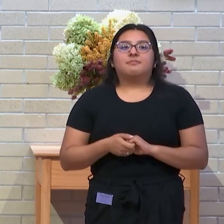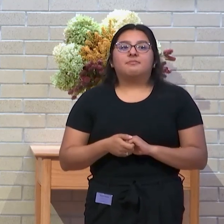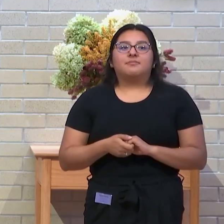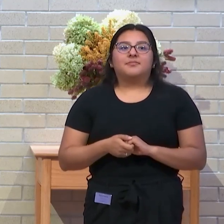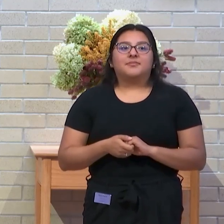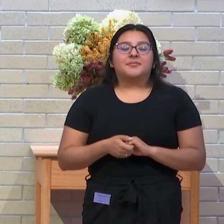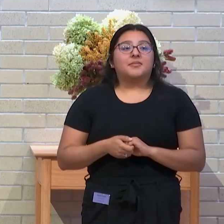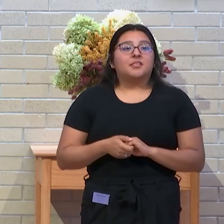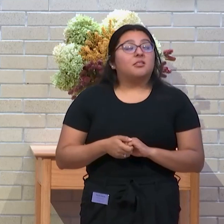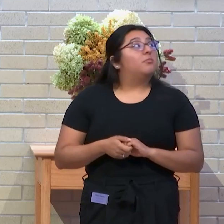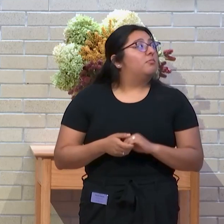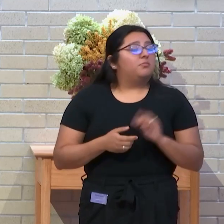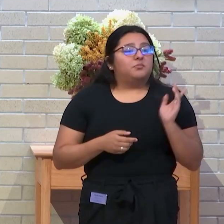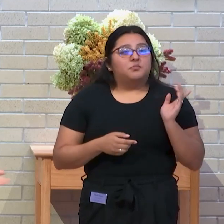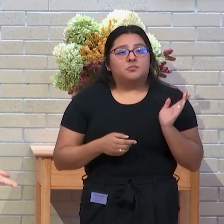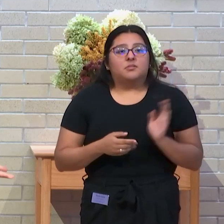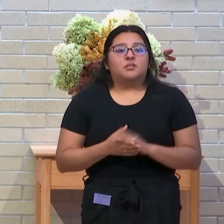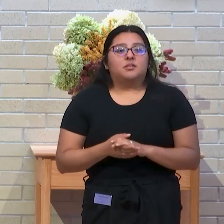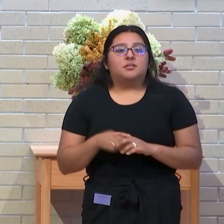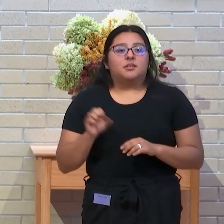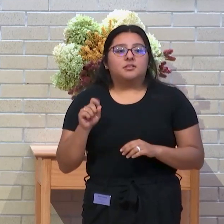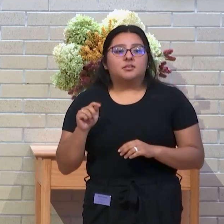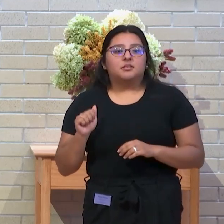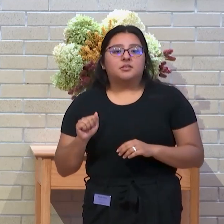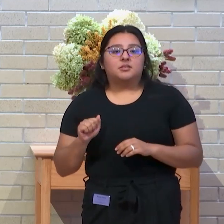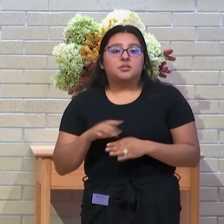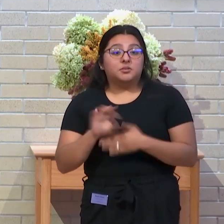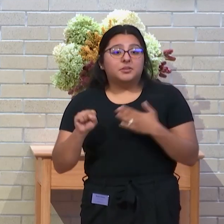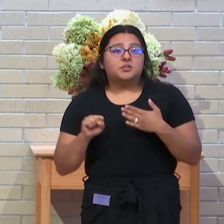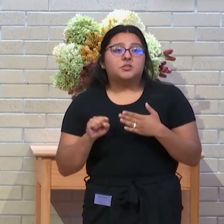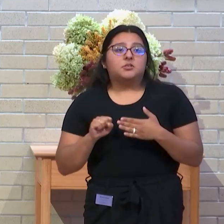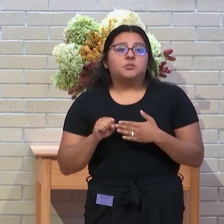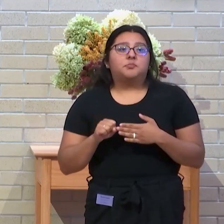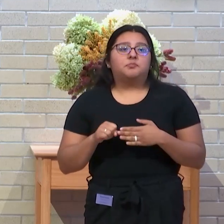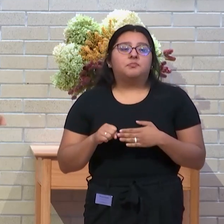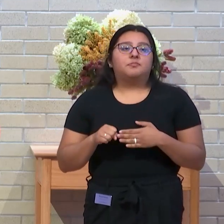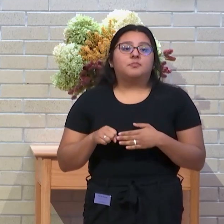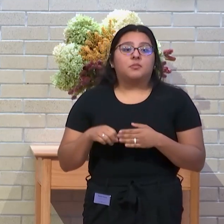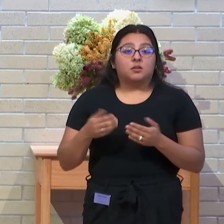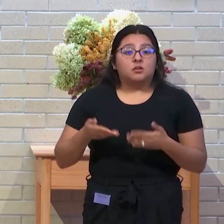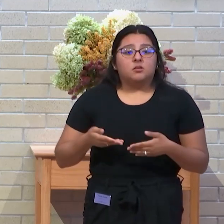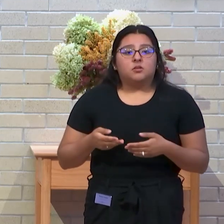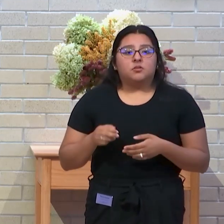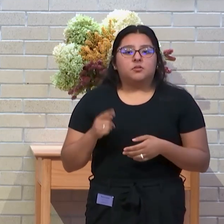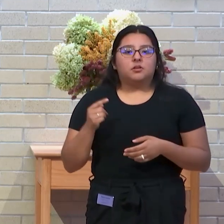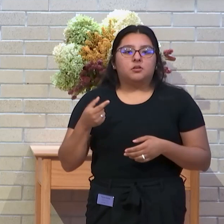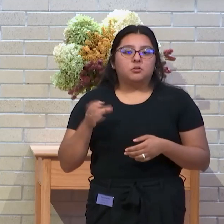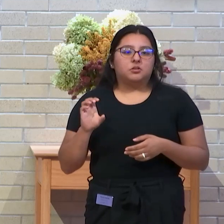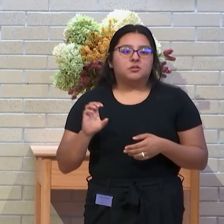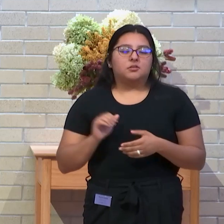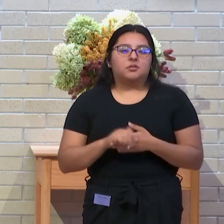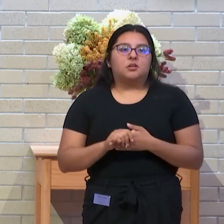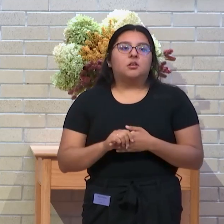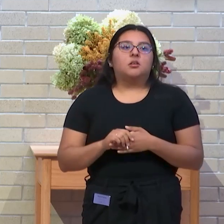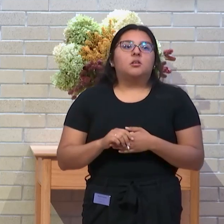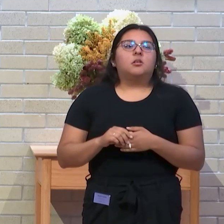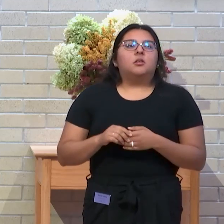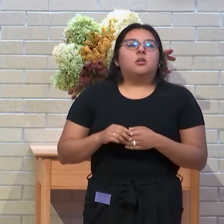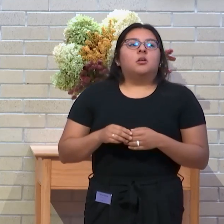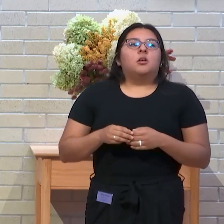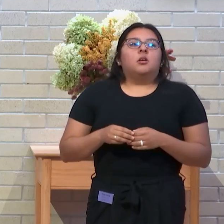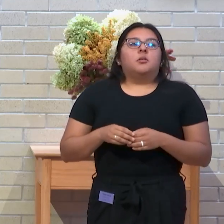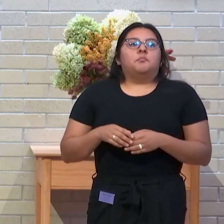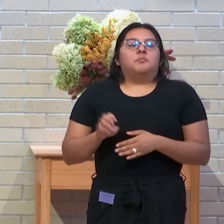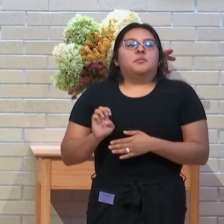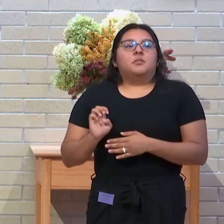there you go. So here are the semester SSTs that we feature at Goshen College: Ecuador, Indonesia, the Navajo and